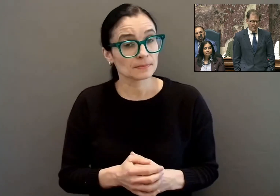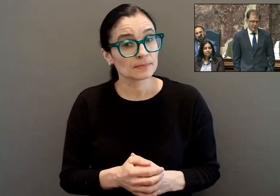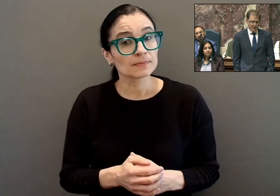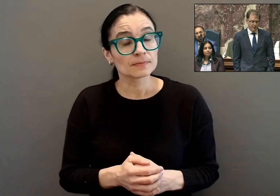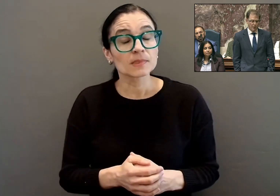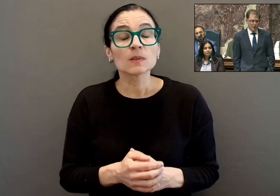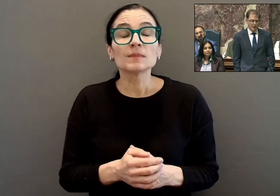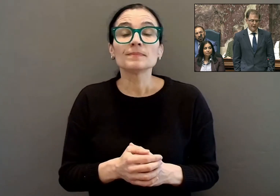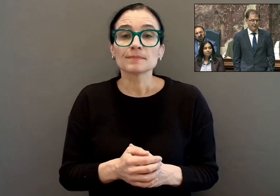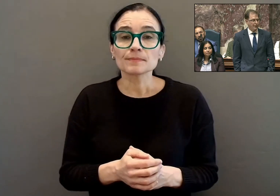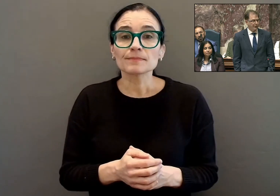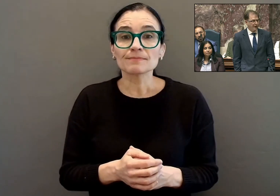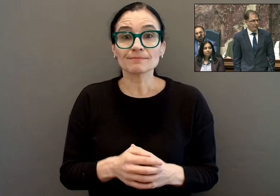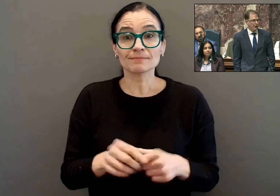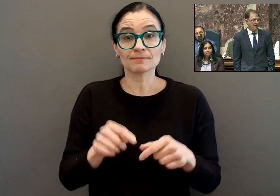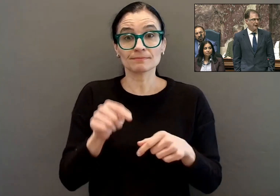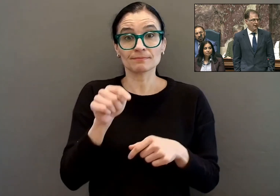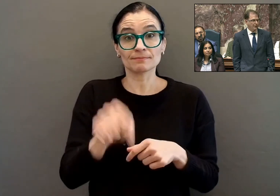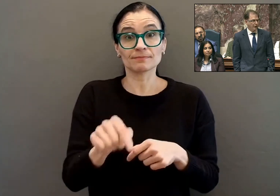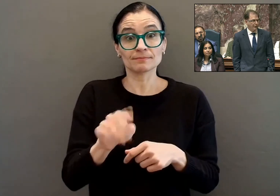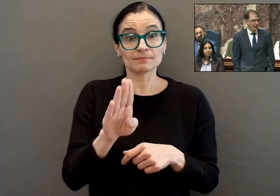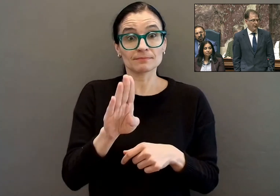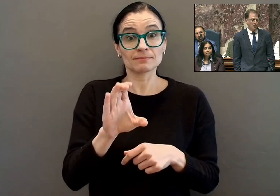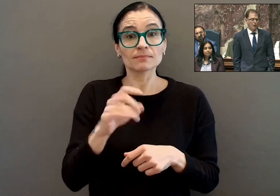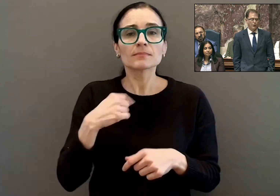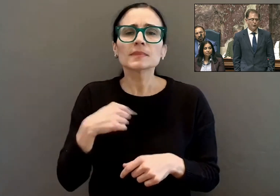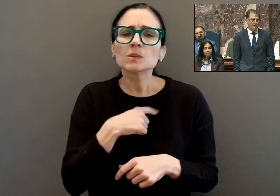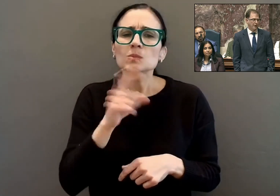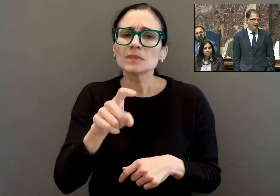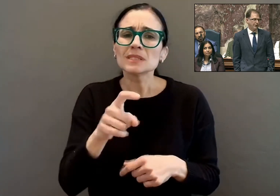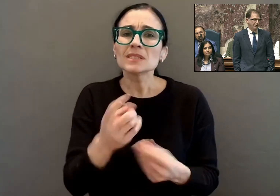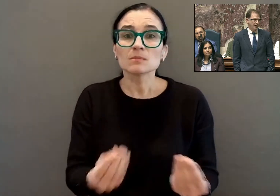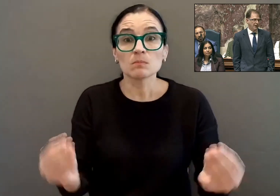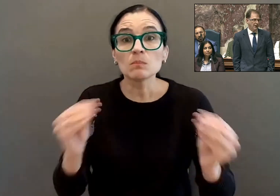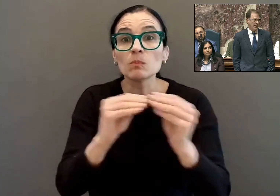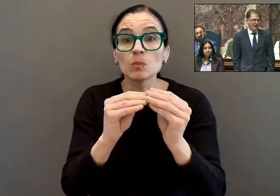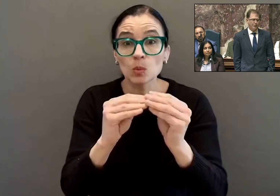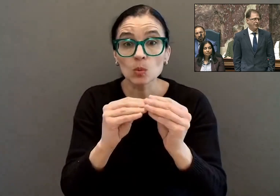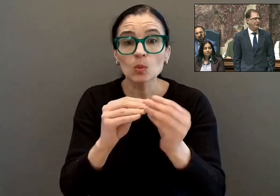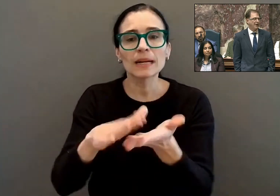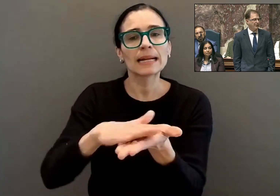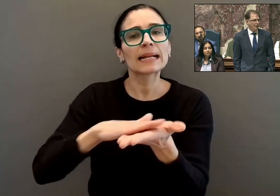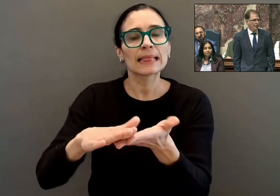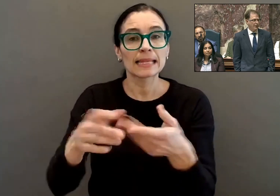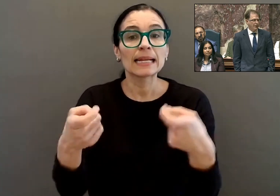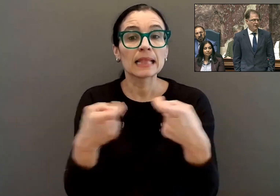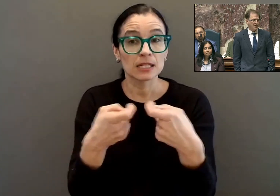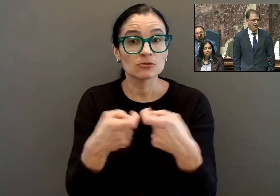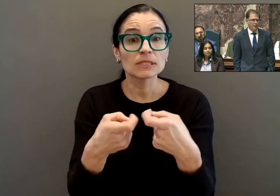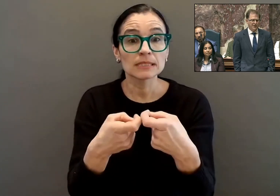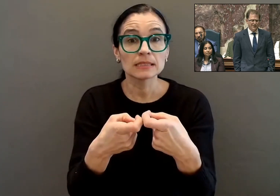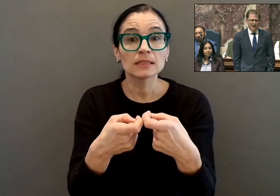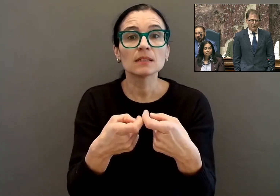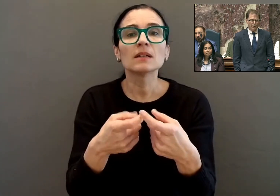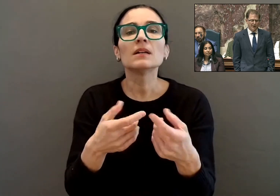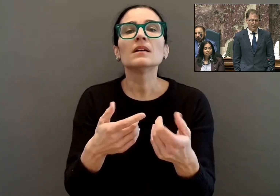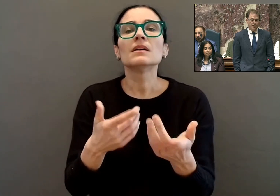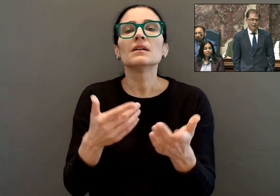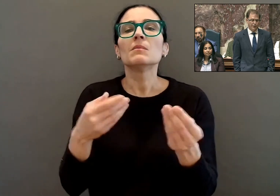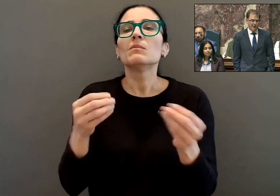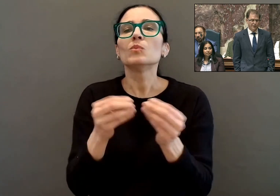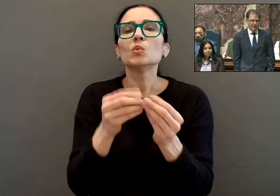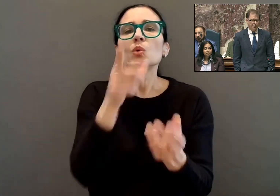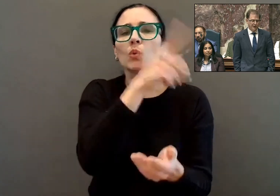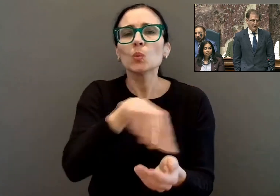we need to build more electricity, more clean electricity, more renewable electricity. And that's precisely what we're doing. BC Hydro has